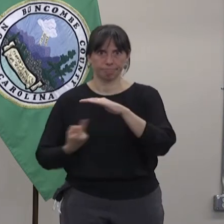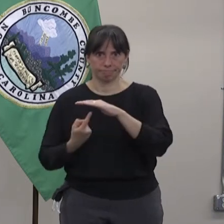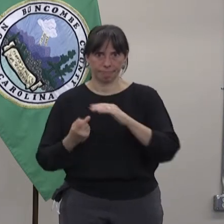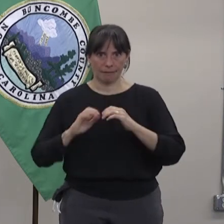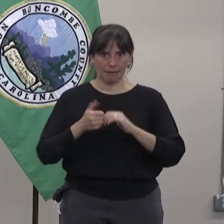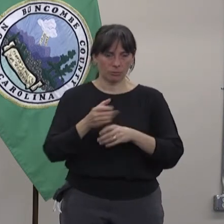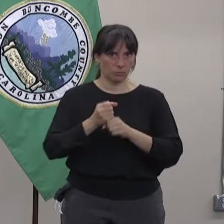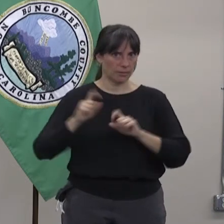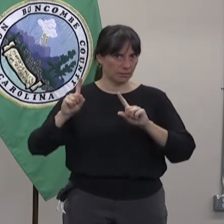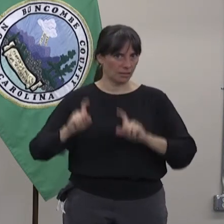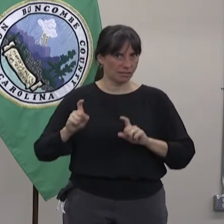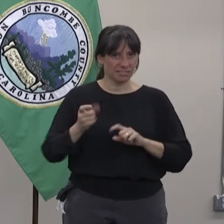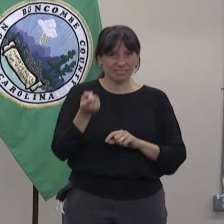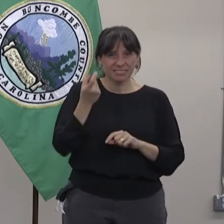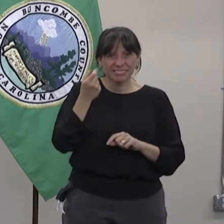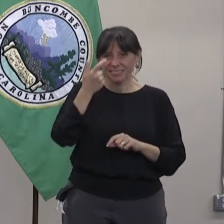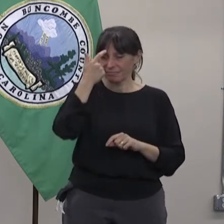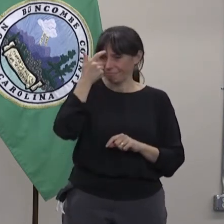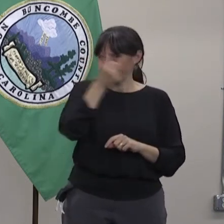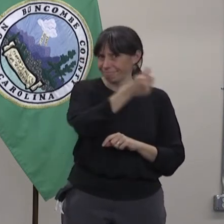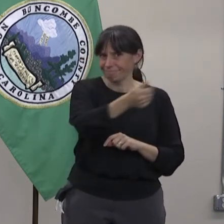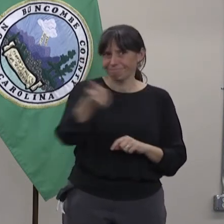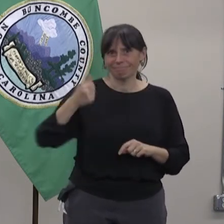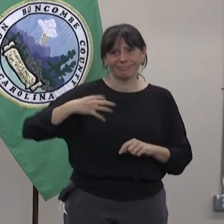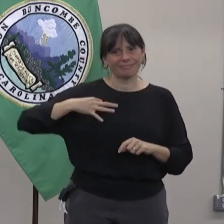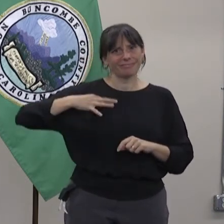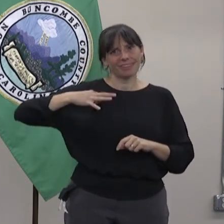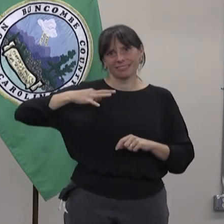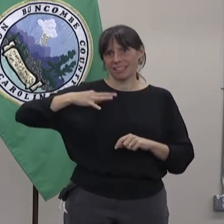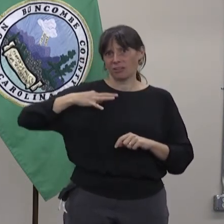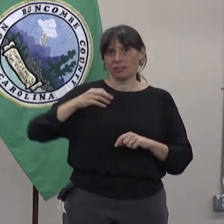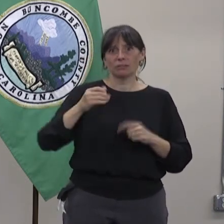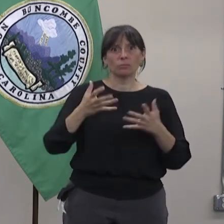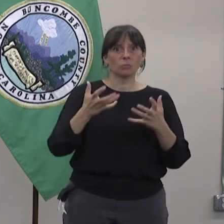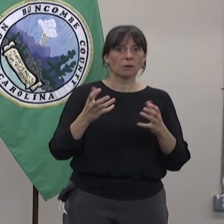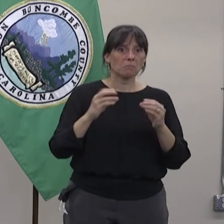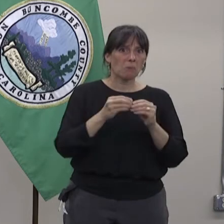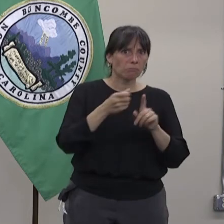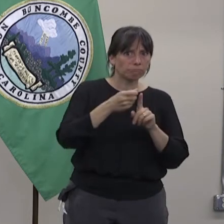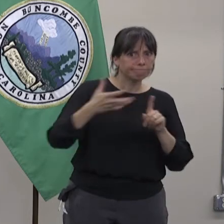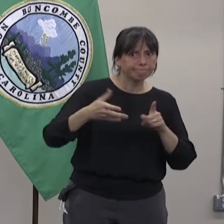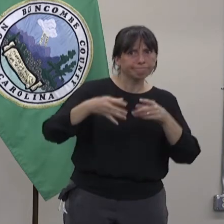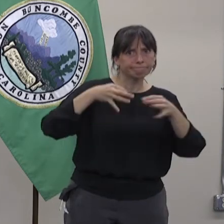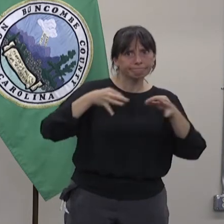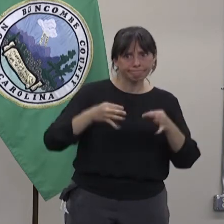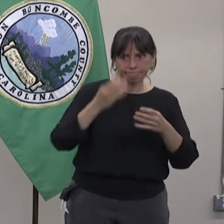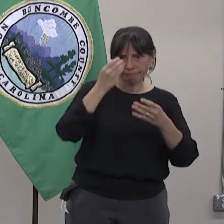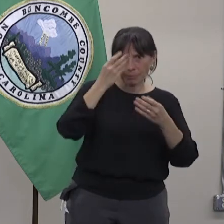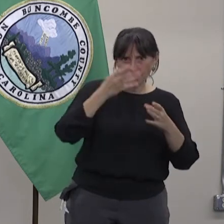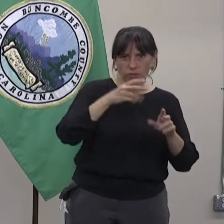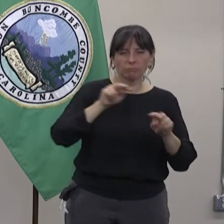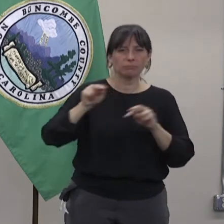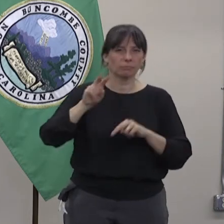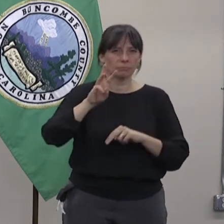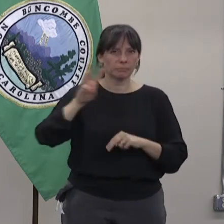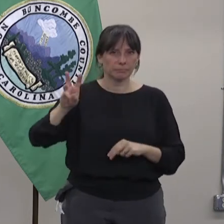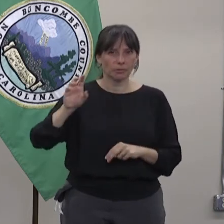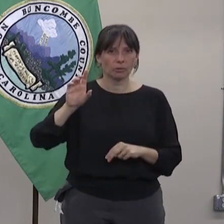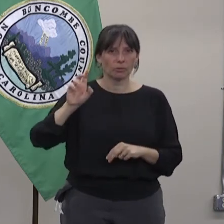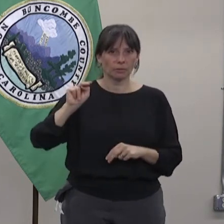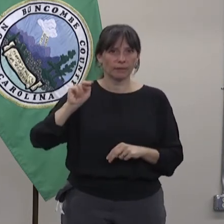completely voluntary, and more information on how it works can be found at North Carolina Department of Health and Human Services website,